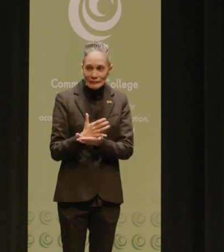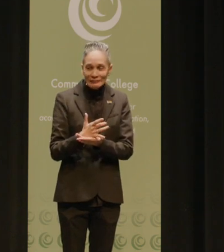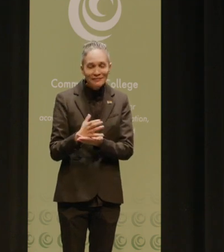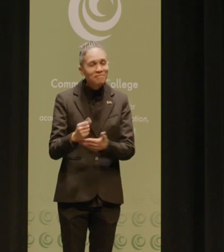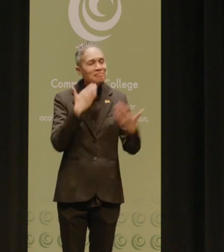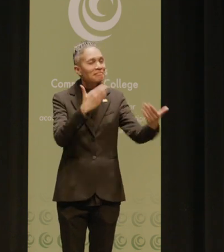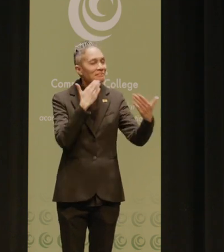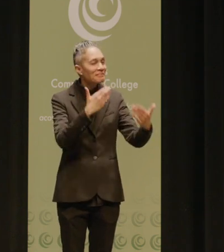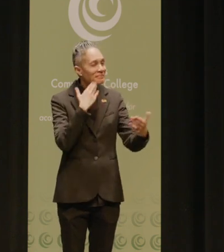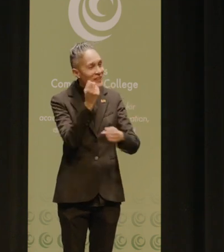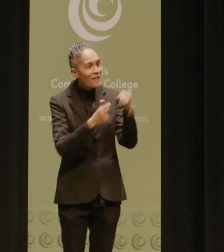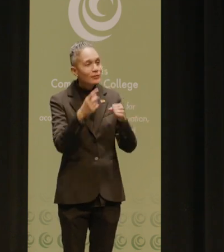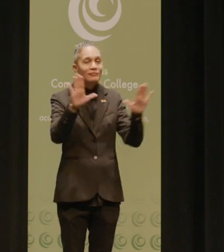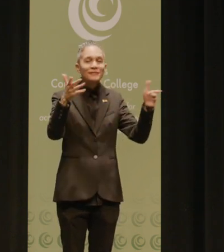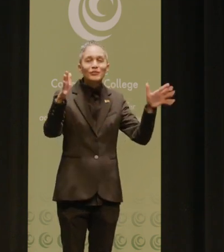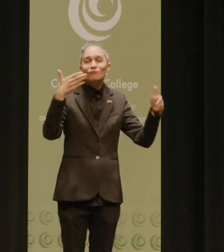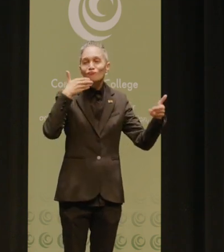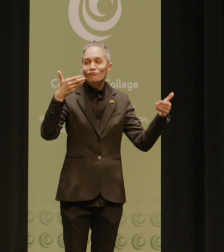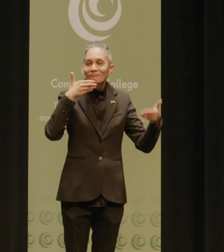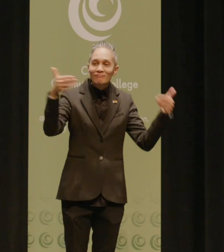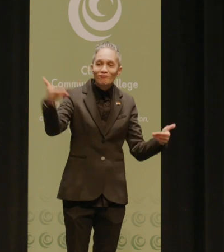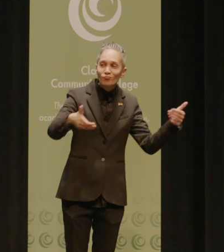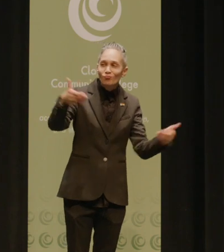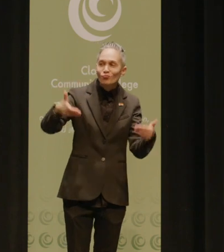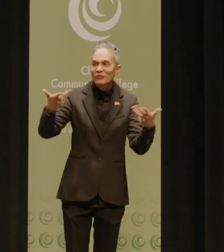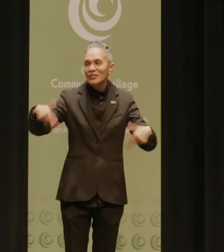All right, thank you everyone for doing that, for taking part in that.